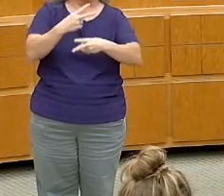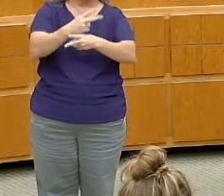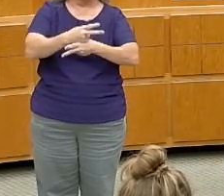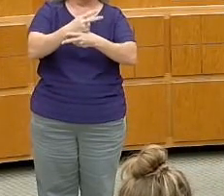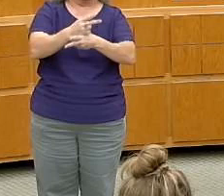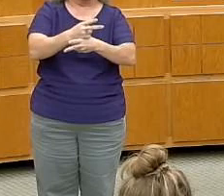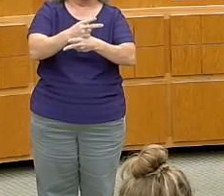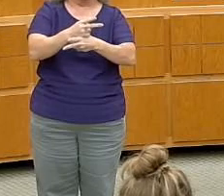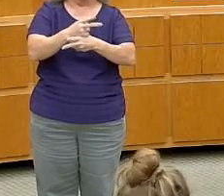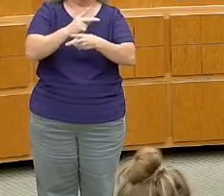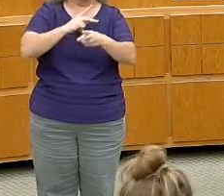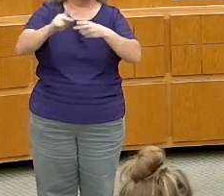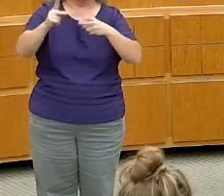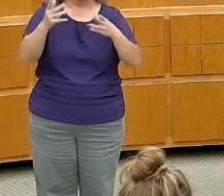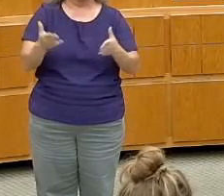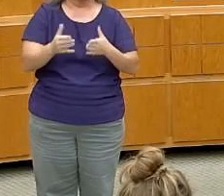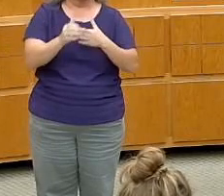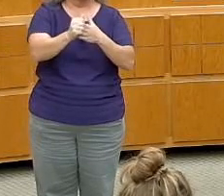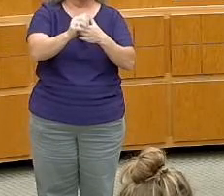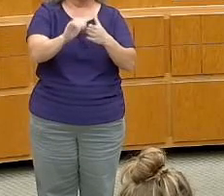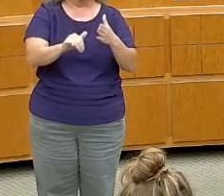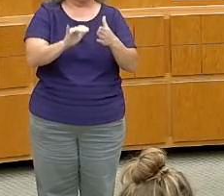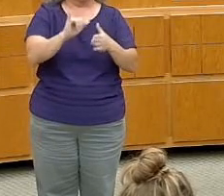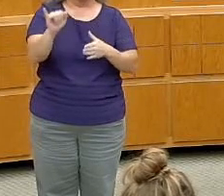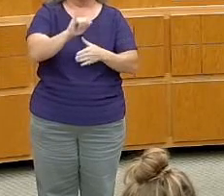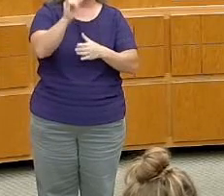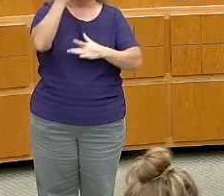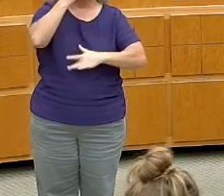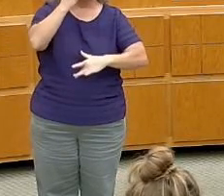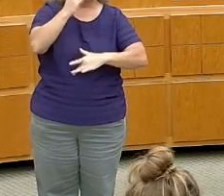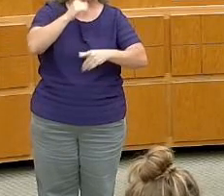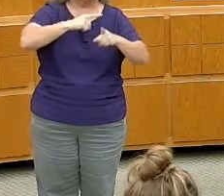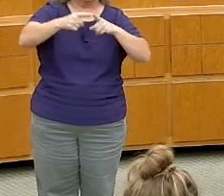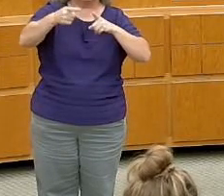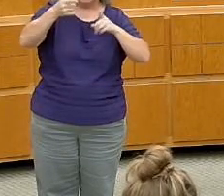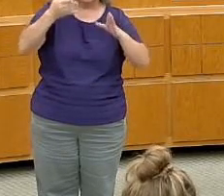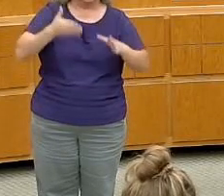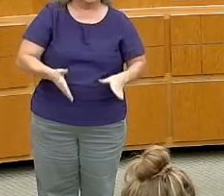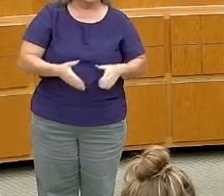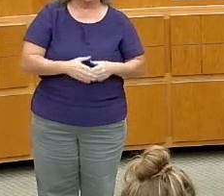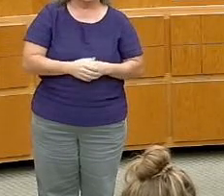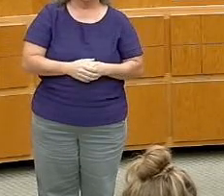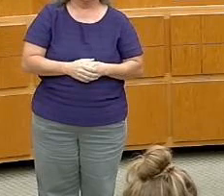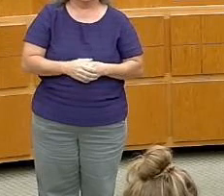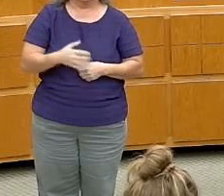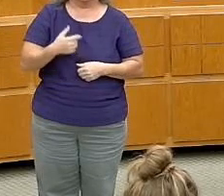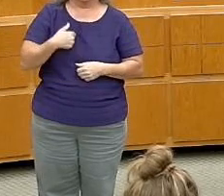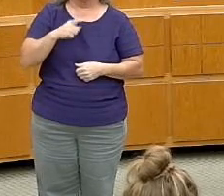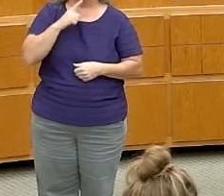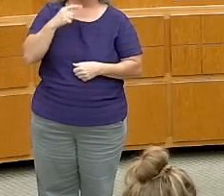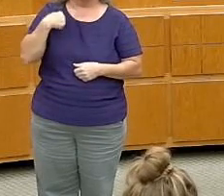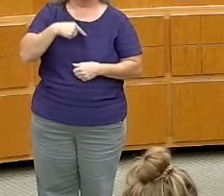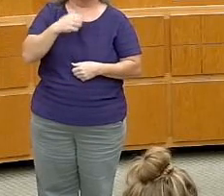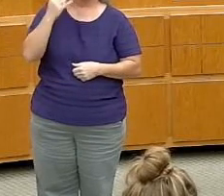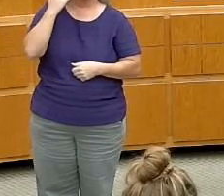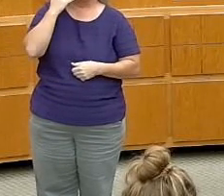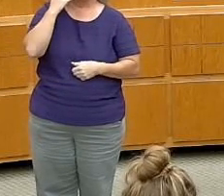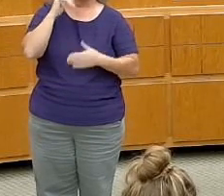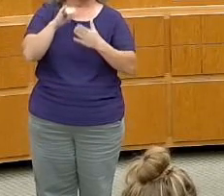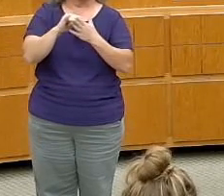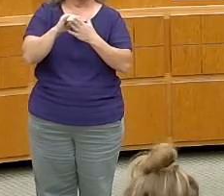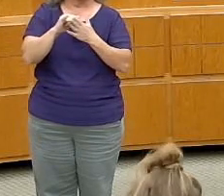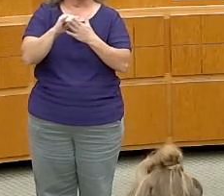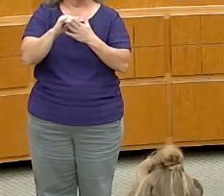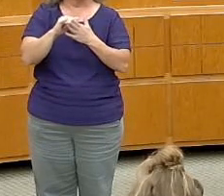of course, our infectious disease specialist. And I'm certain that if they, we would have known that if that had come to our